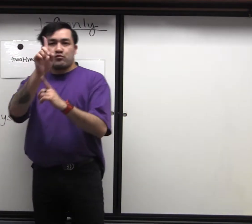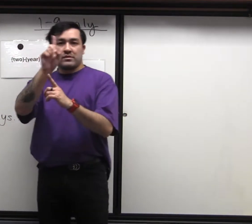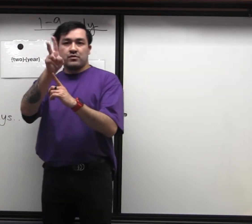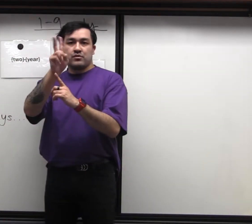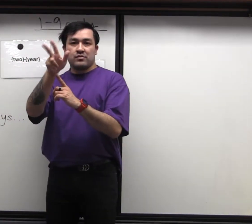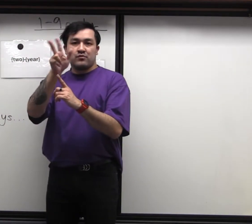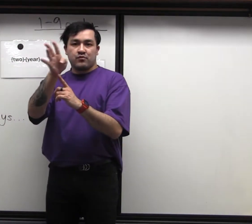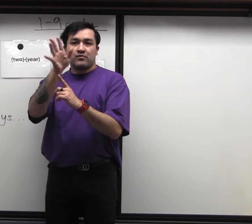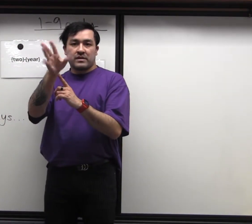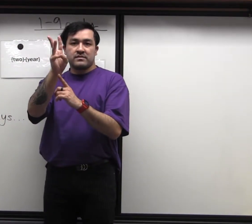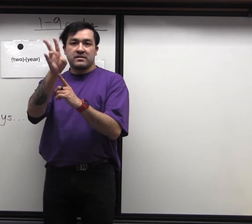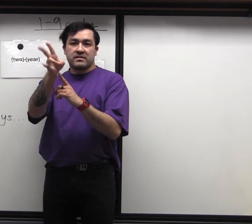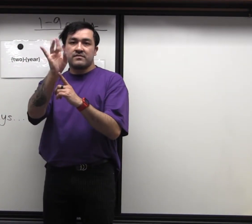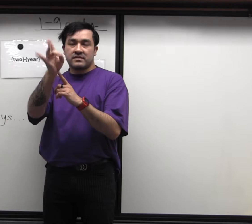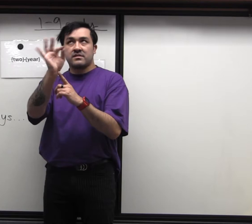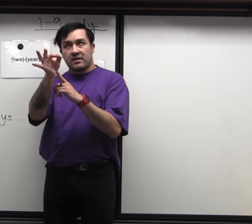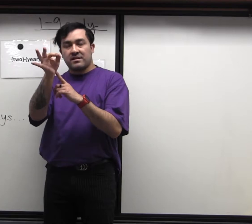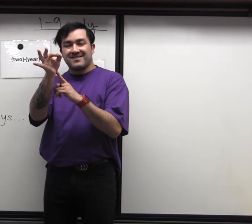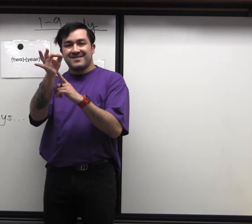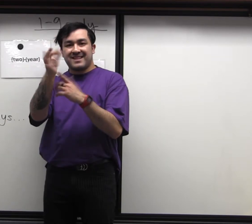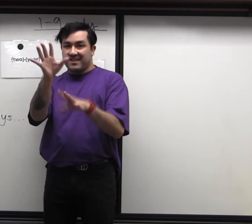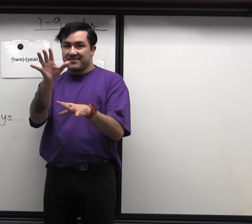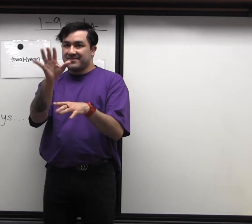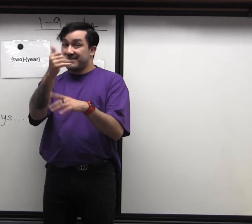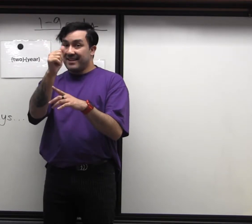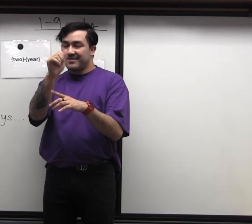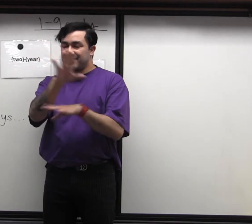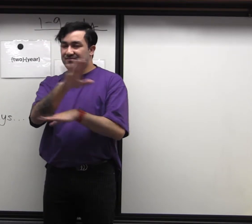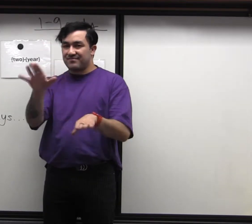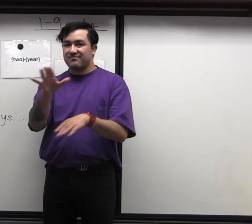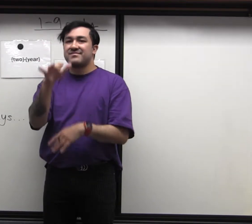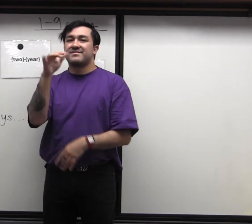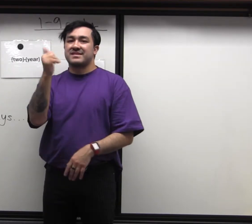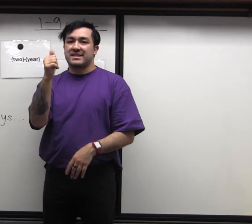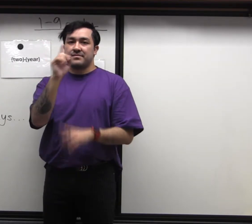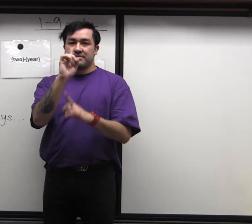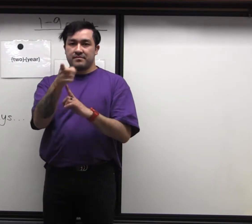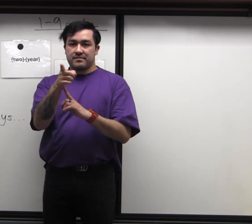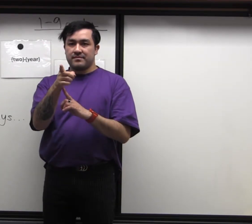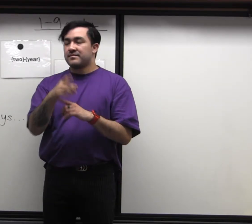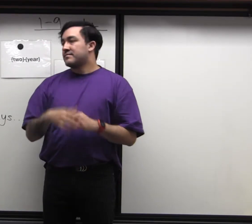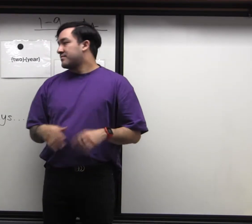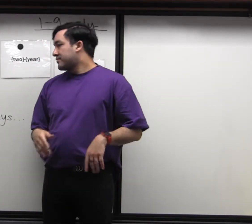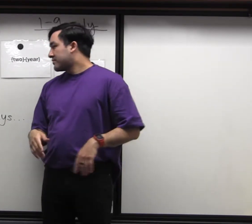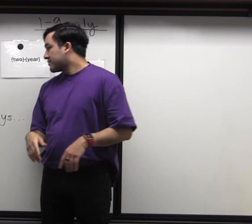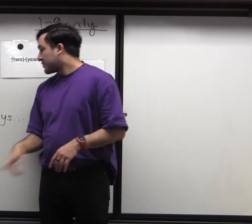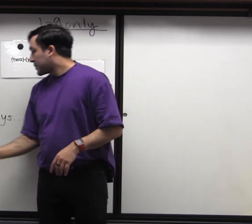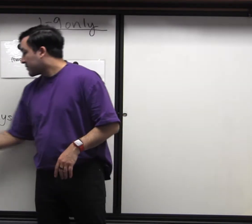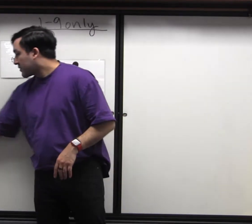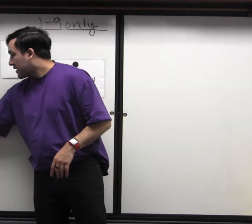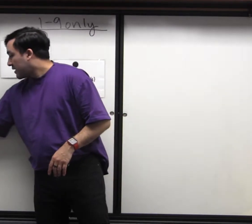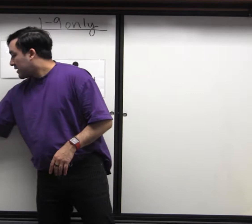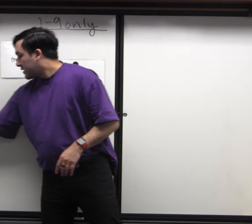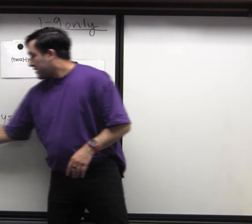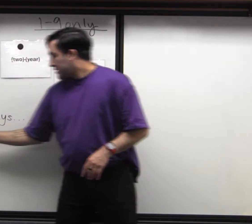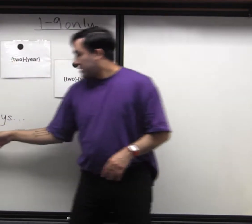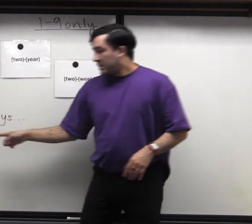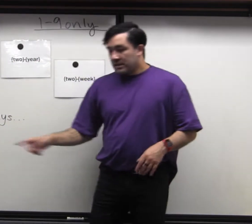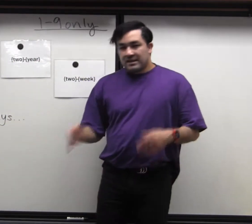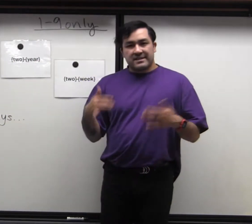and minutes this way as well, but that can hurt your wrist. Again, minutes, 1, 2, 3, 5, 6, 7, 8, 9. 10, we would do 10 and